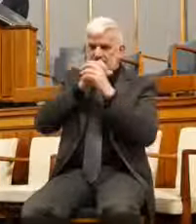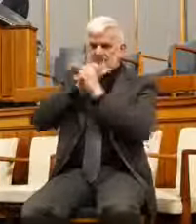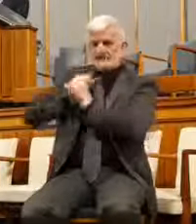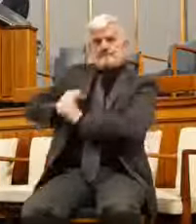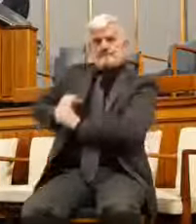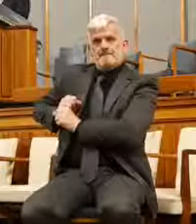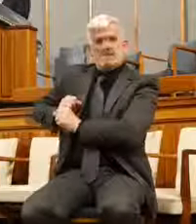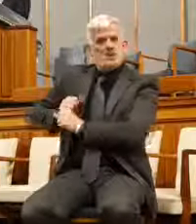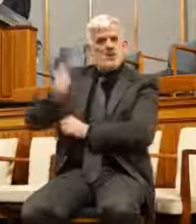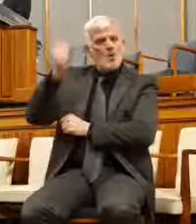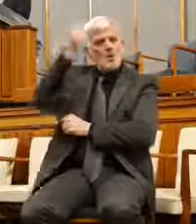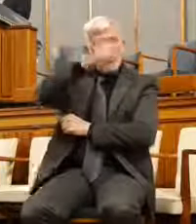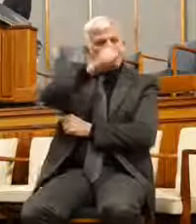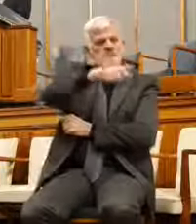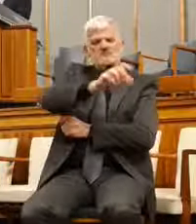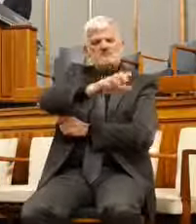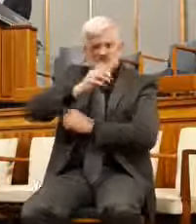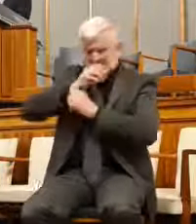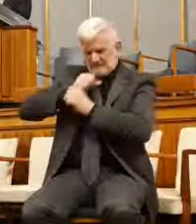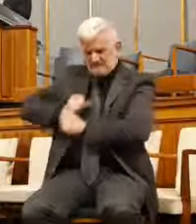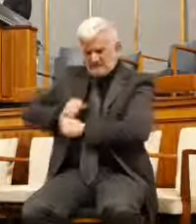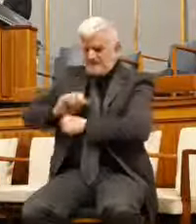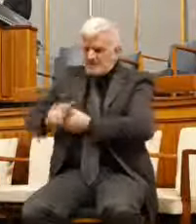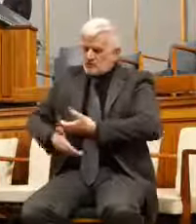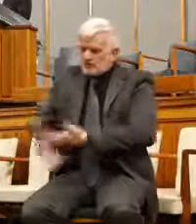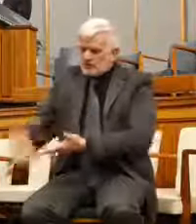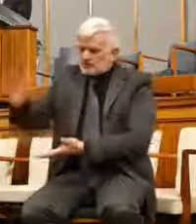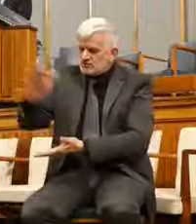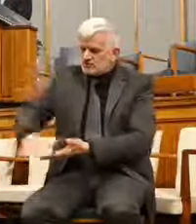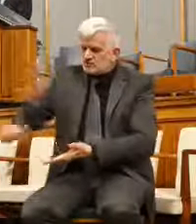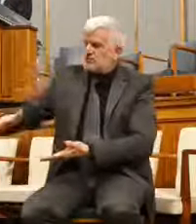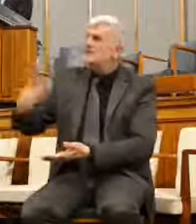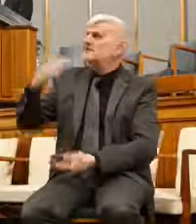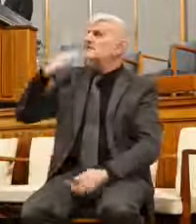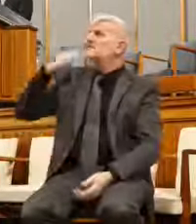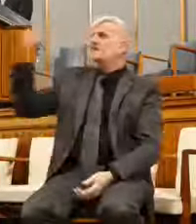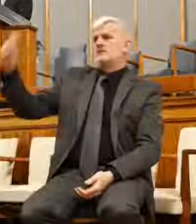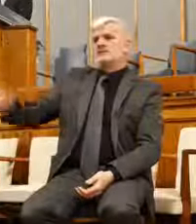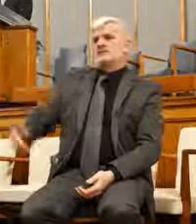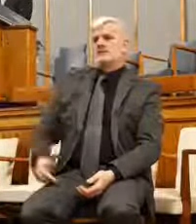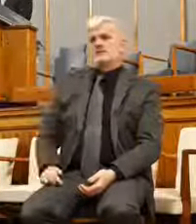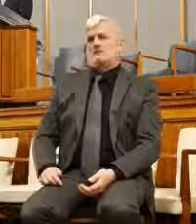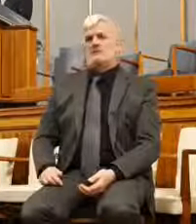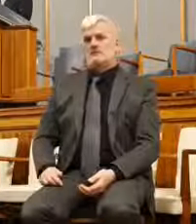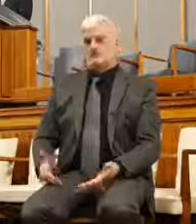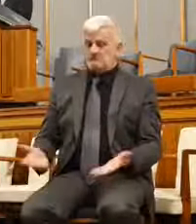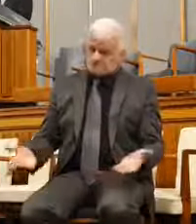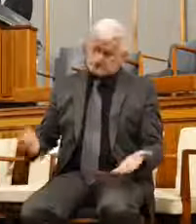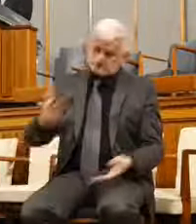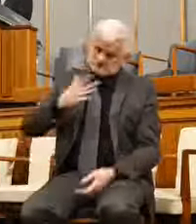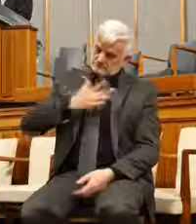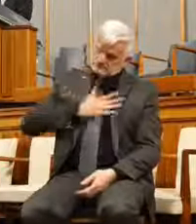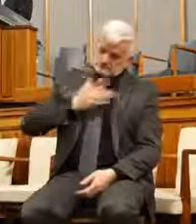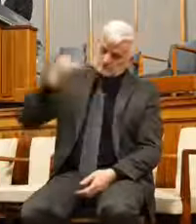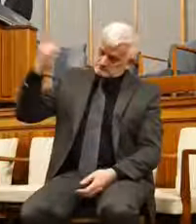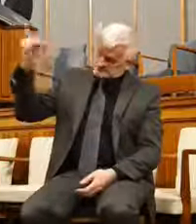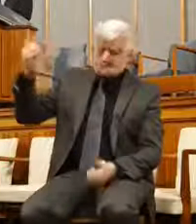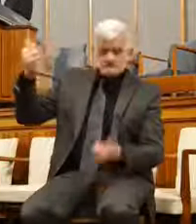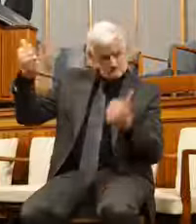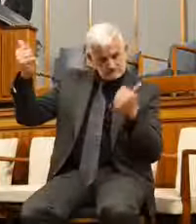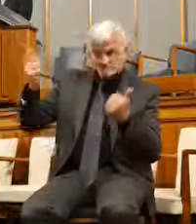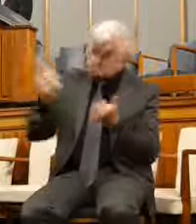wise and prudent, and hast revealed them unto babes. Even so, Father, for so it